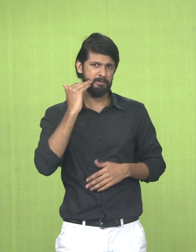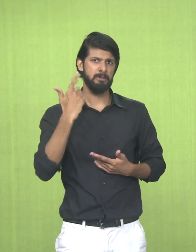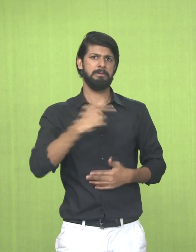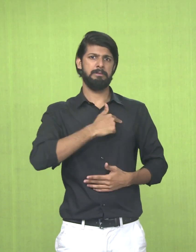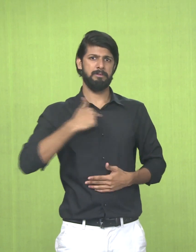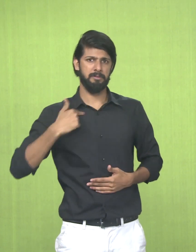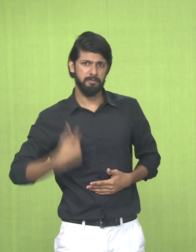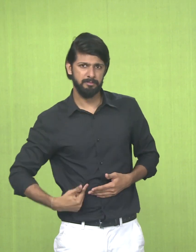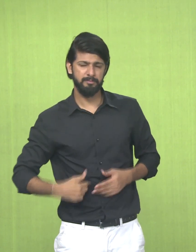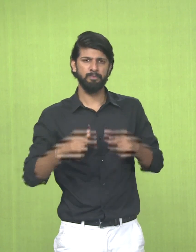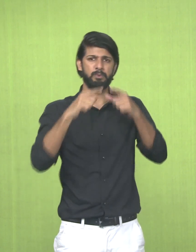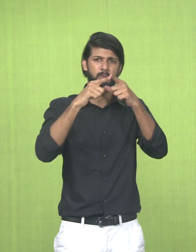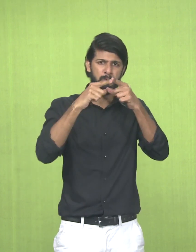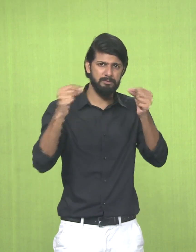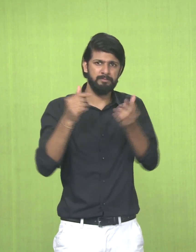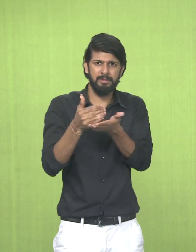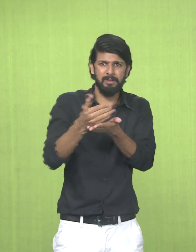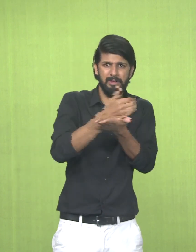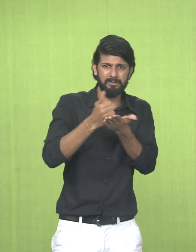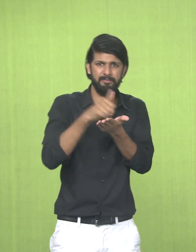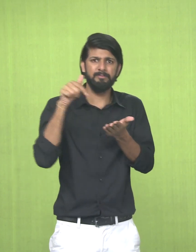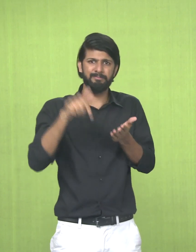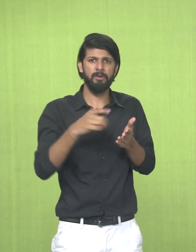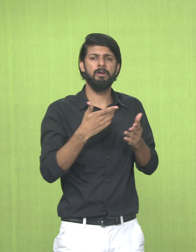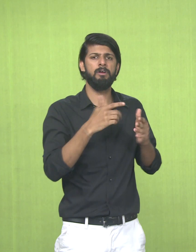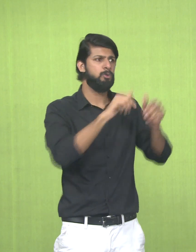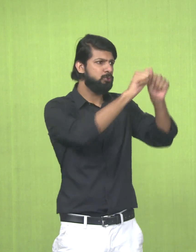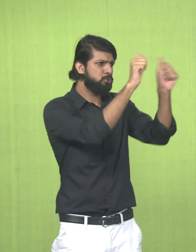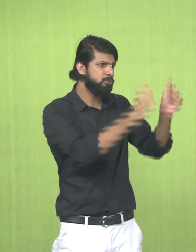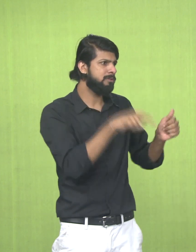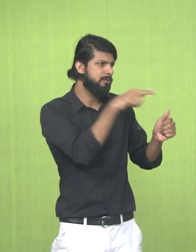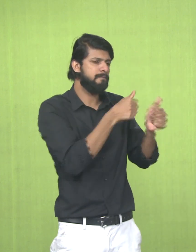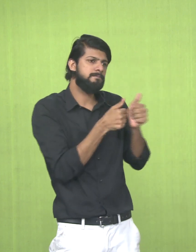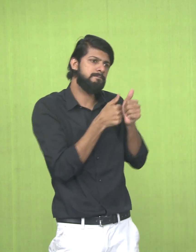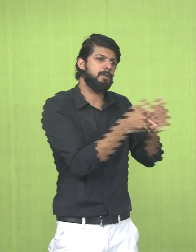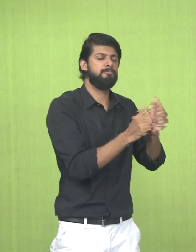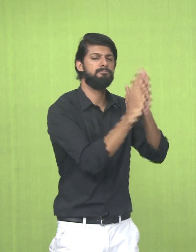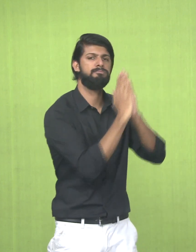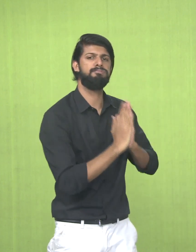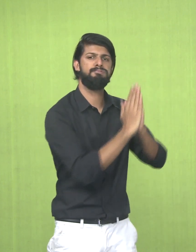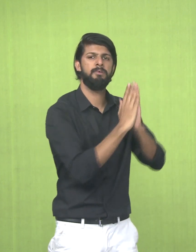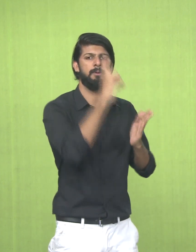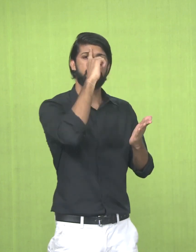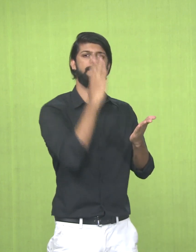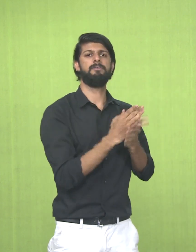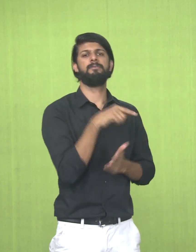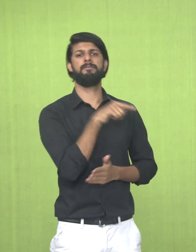in Korea, China, Japan and Tibet, where idol worship and worship